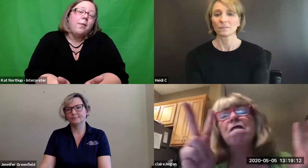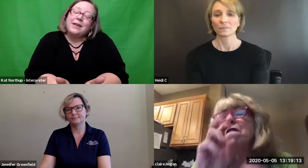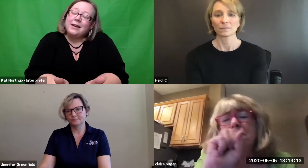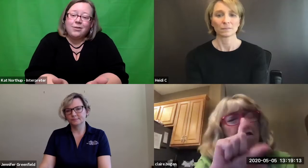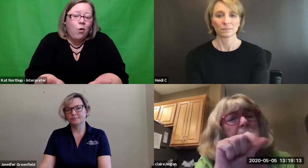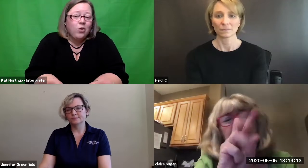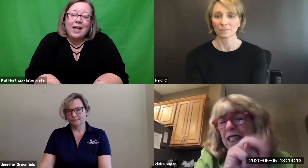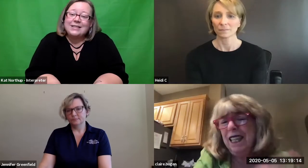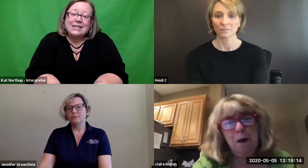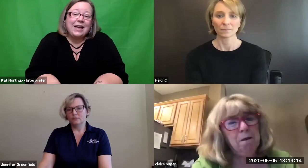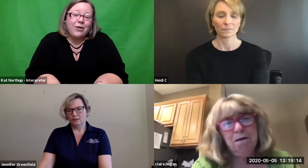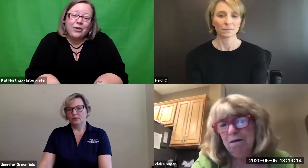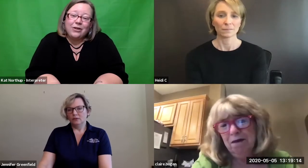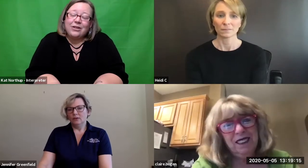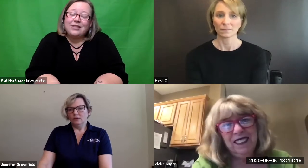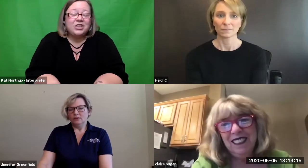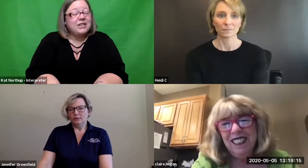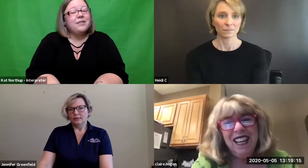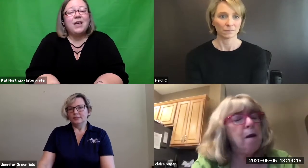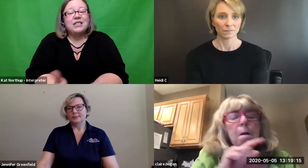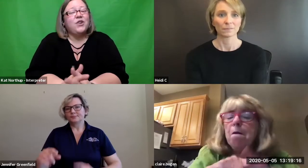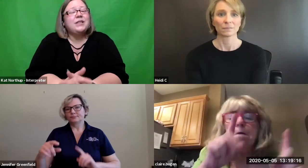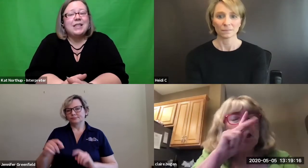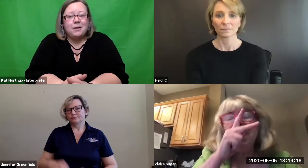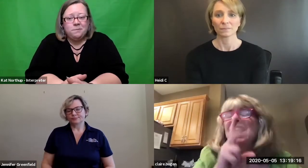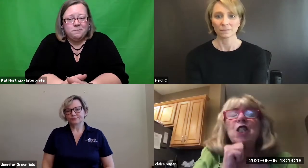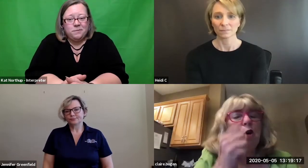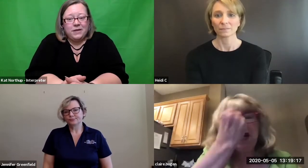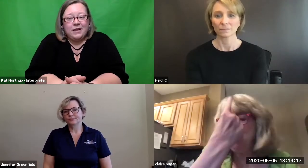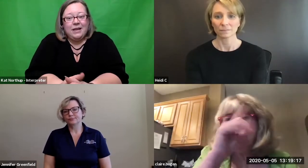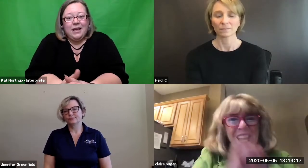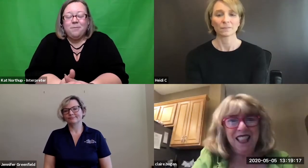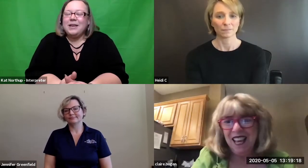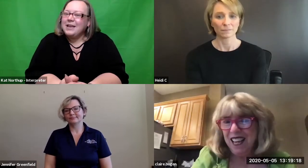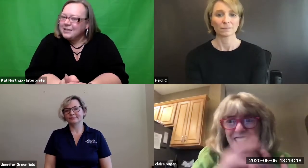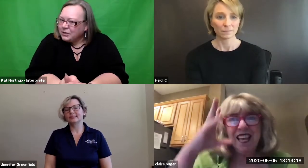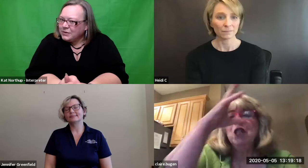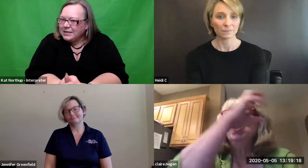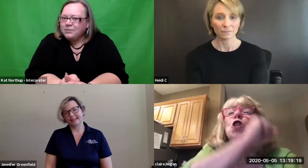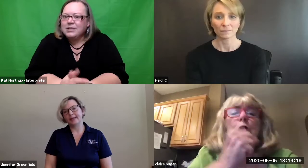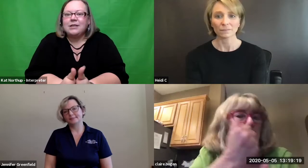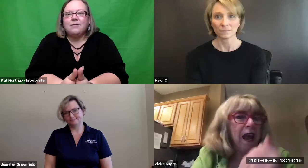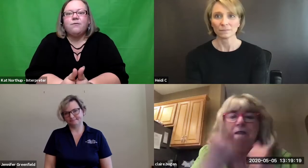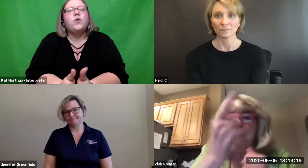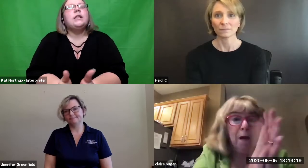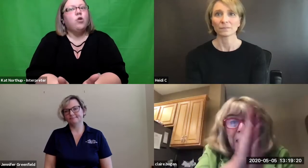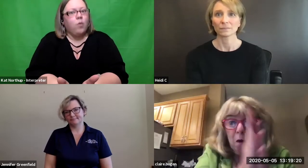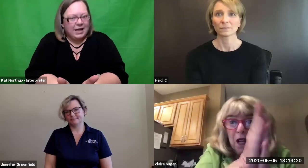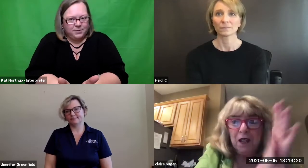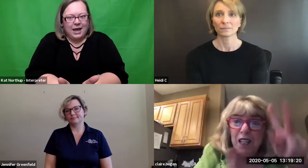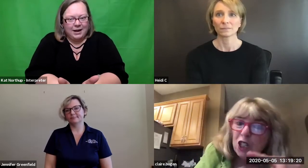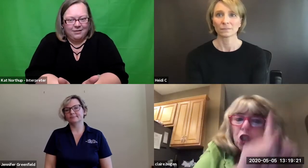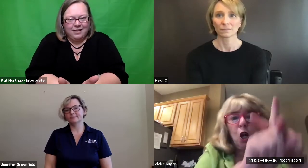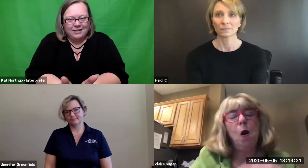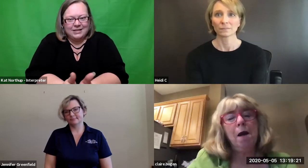will not be getting the whole class together. The chance of that is very slim. But kids don't seem to fully